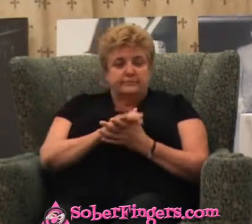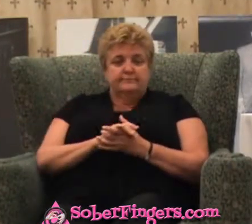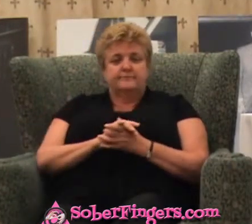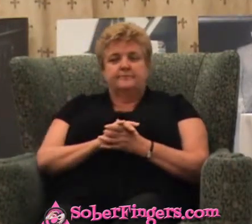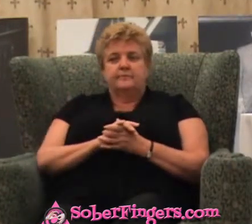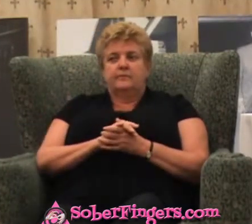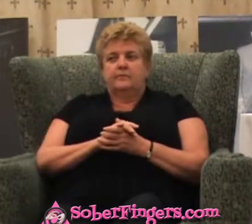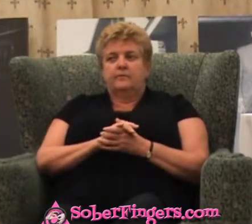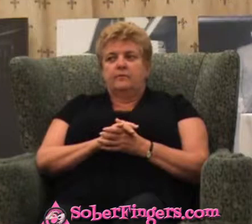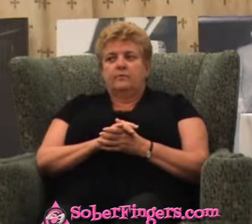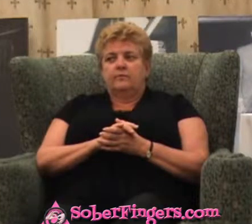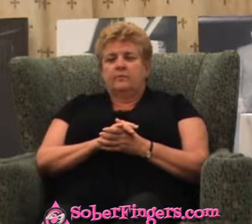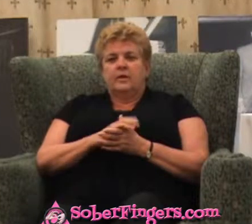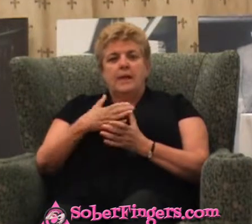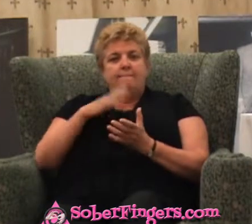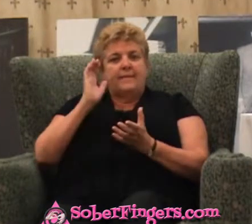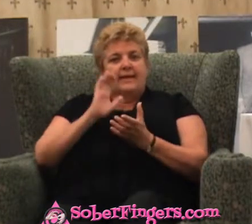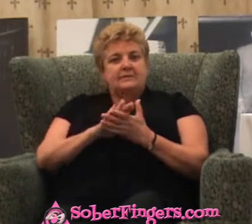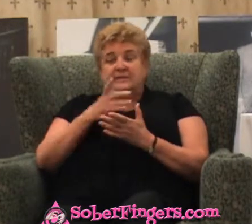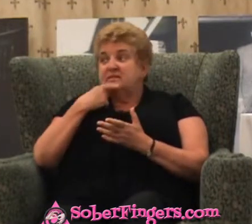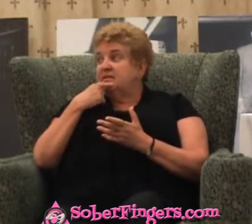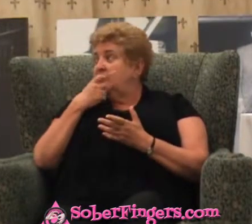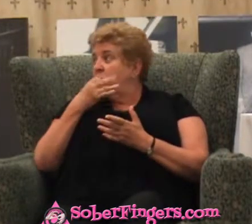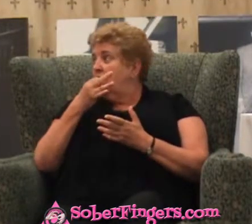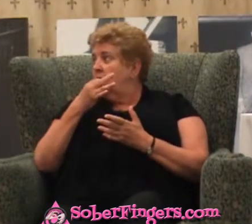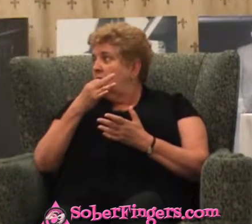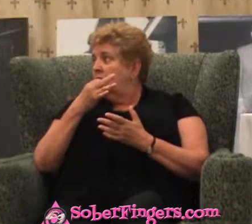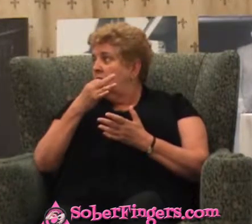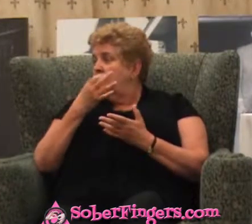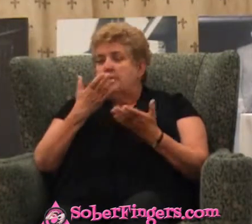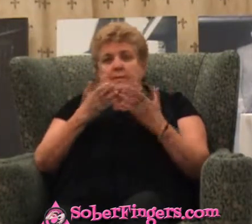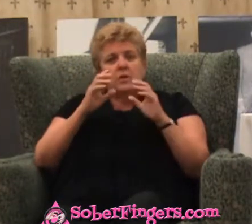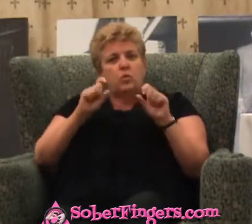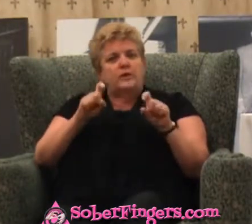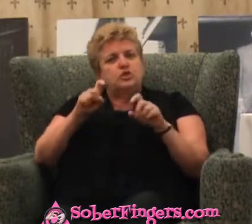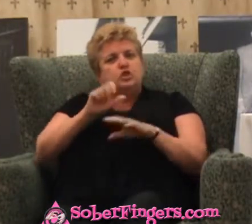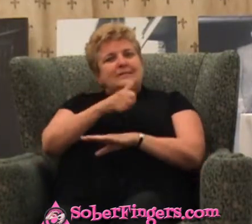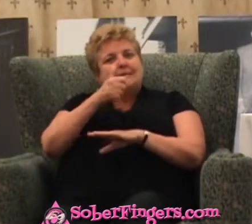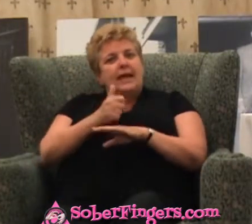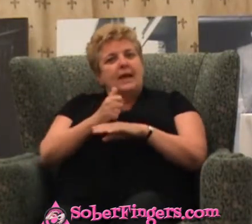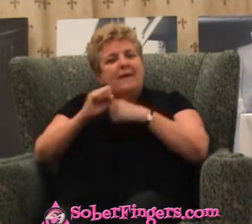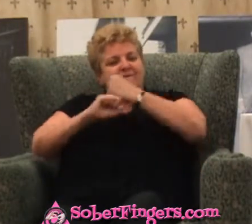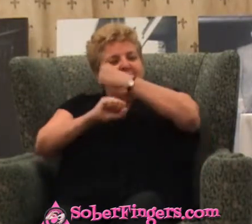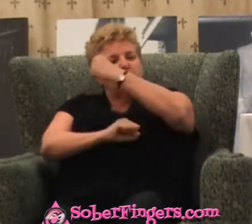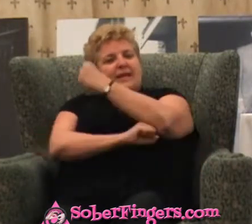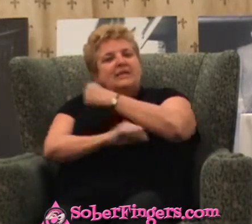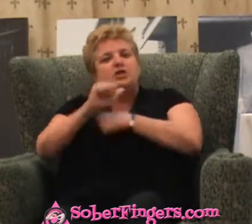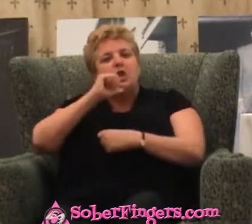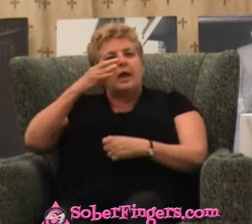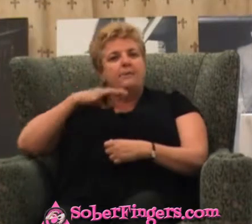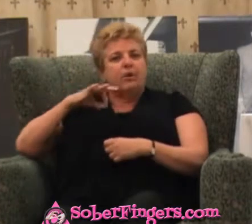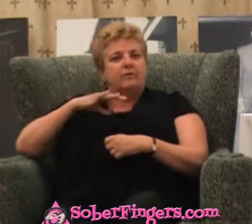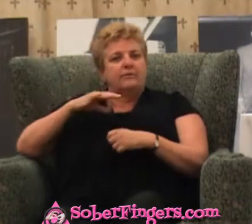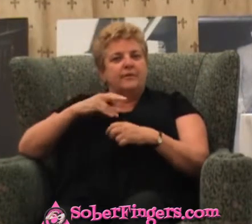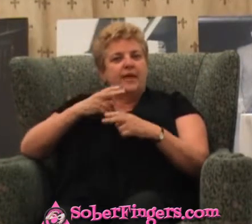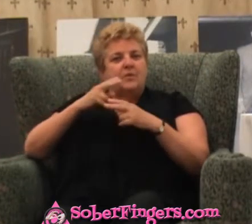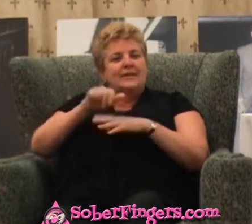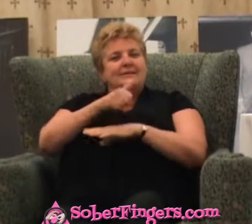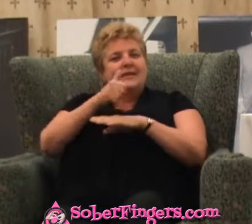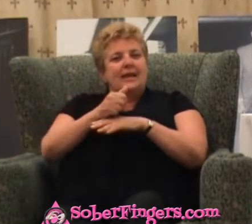my husband said, well, honey, if you're going to do that, we should create a foundation, non-profit. So Mina's Kids was born. And then we did